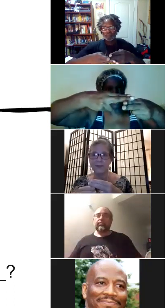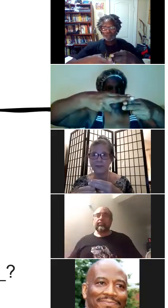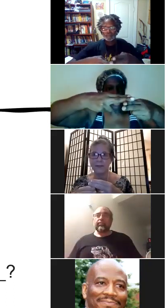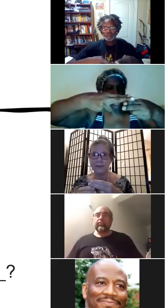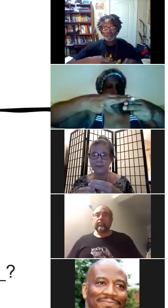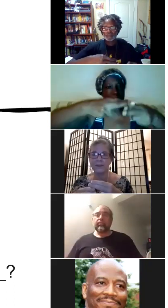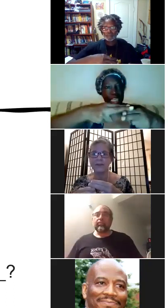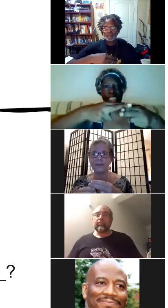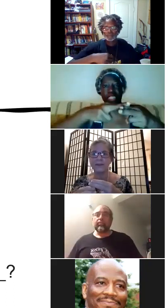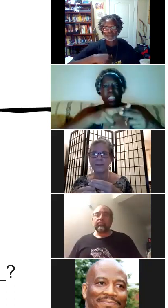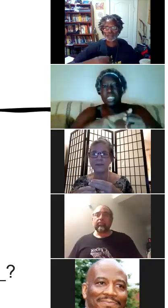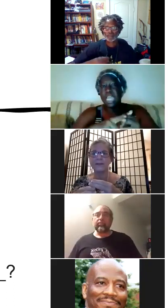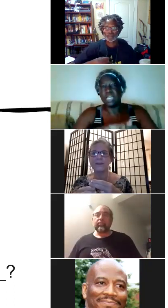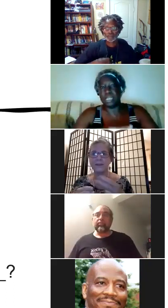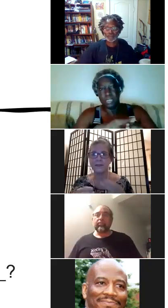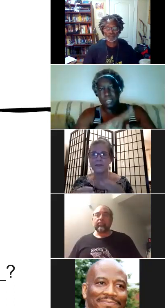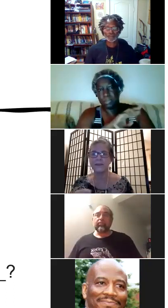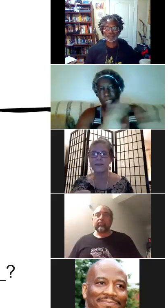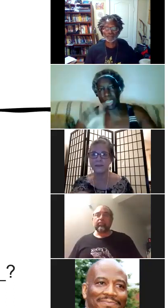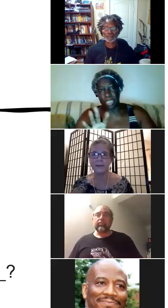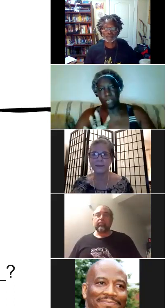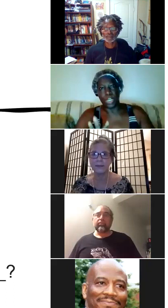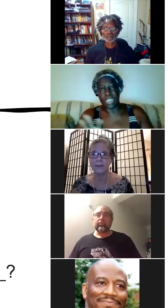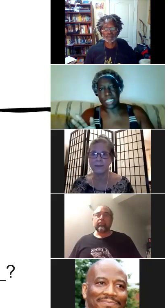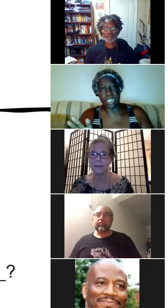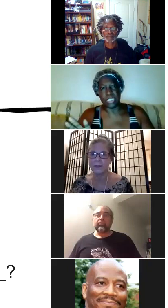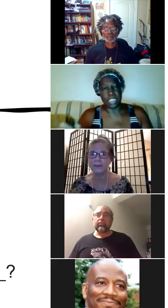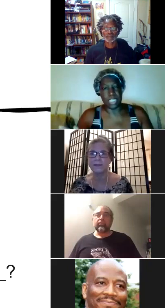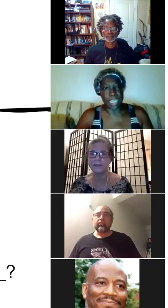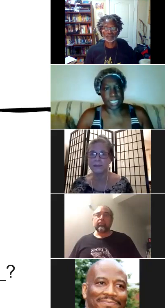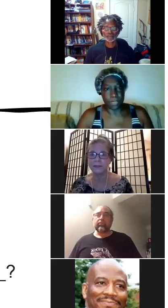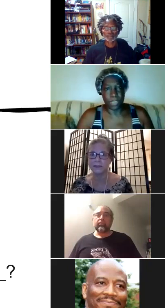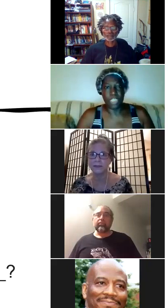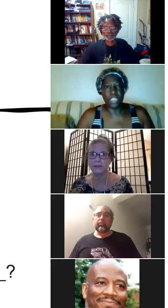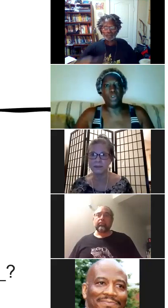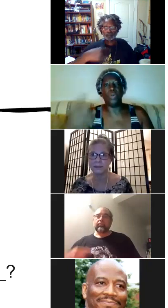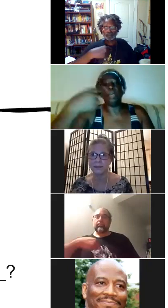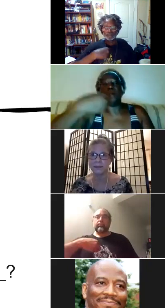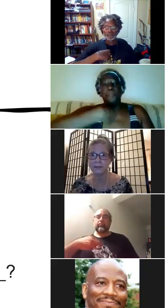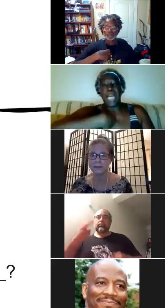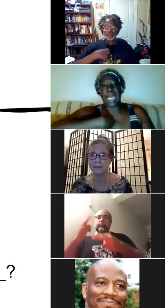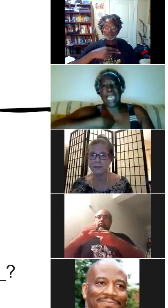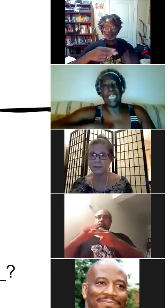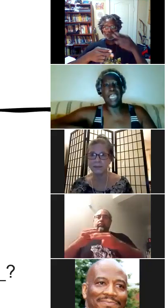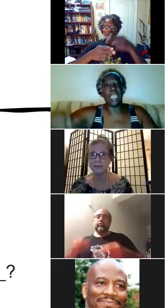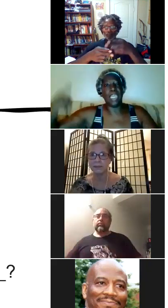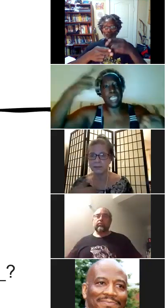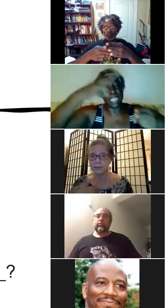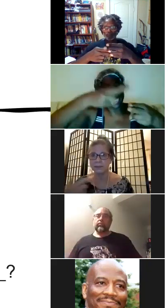Name. Is not a ASL word. It doesn't exist in ASL. So